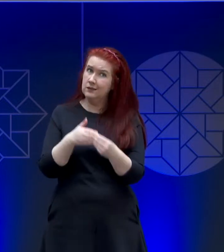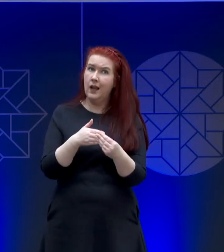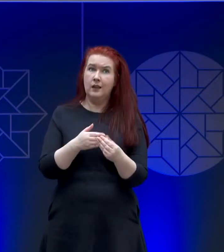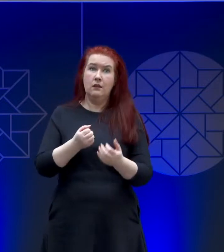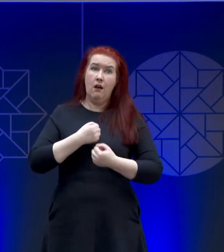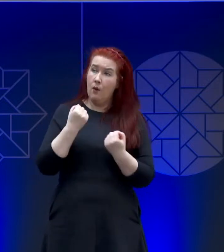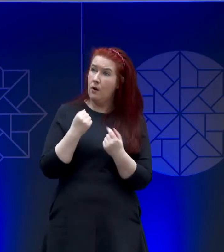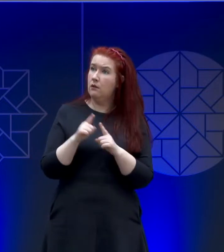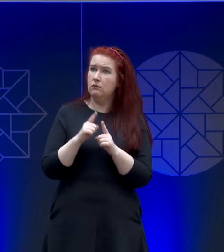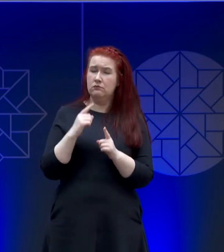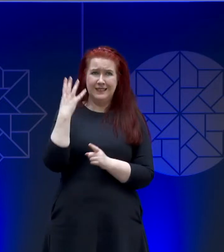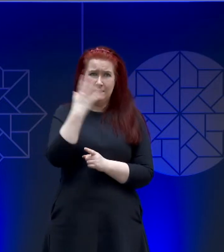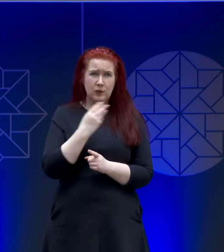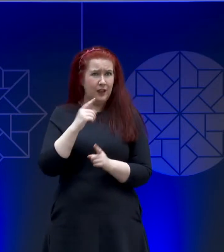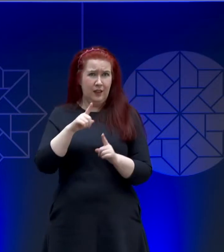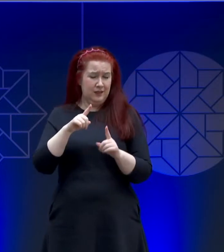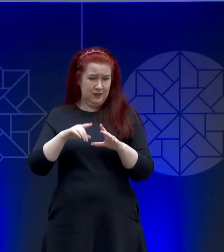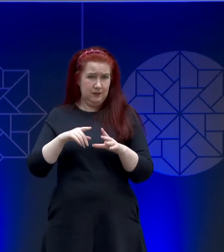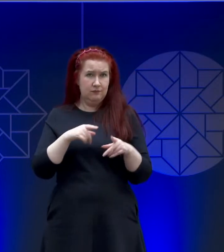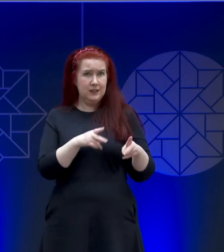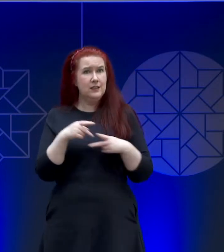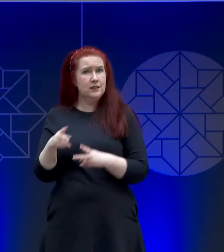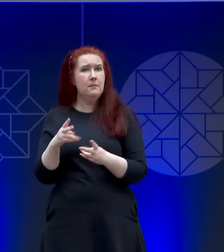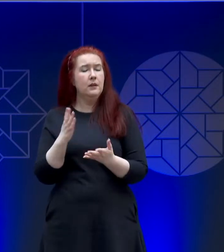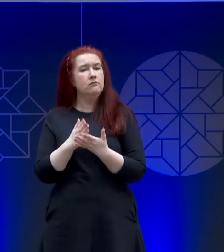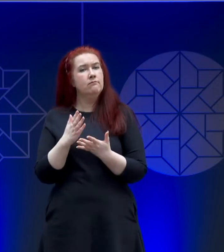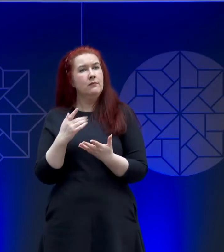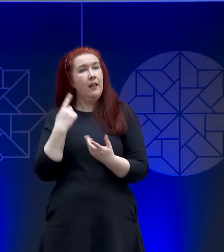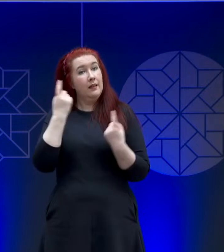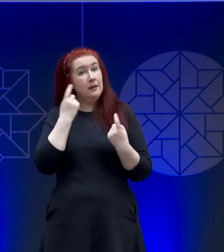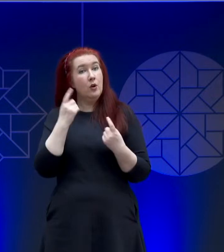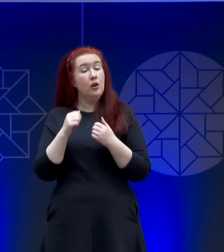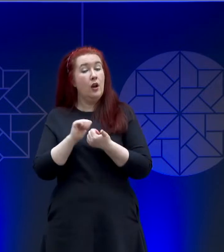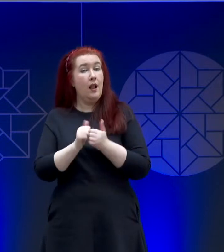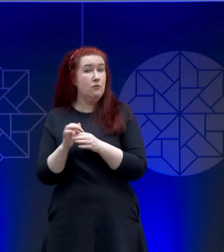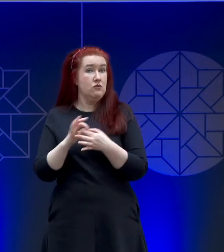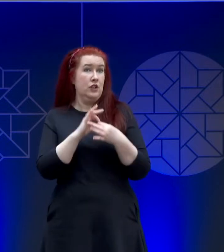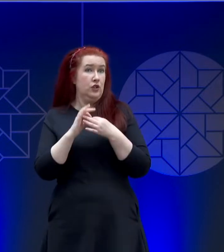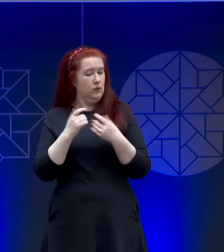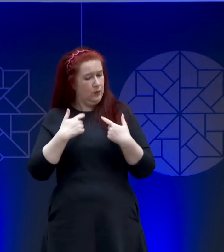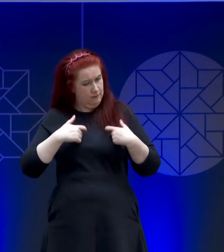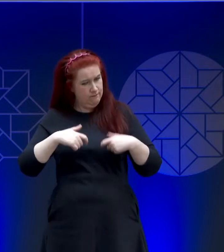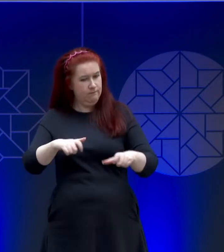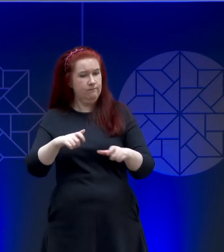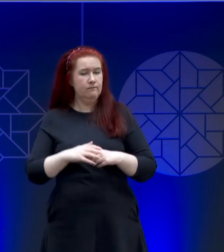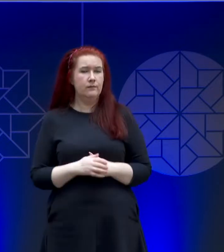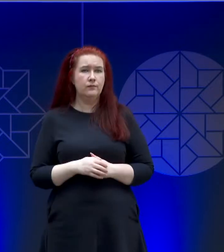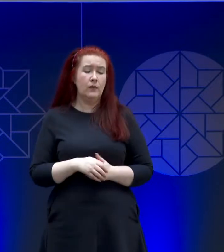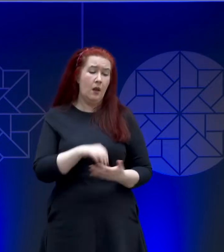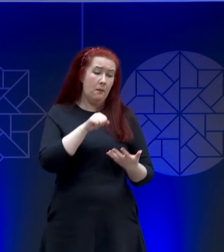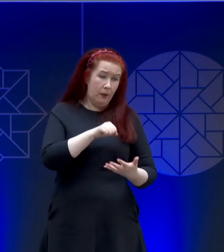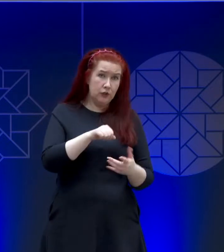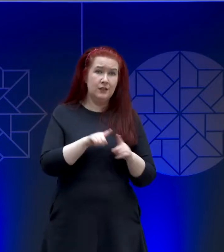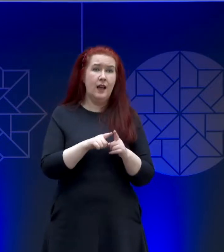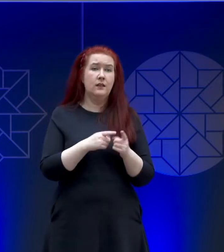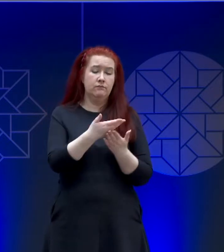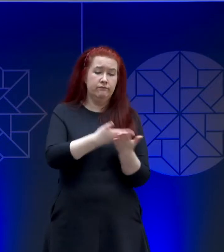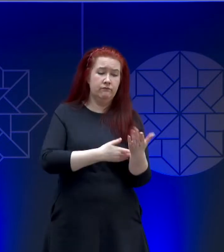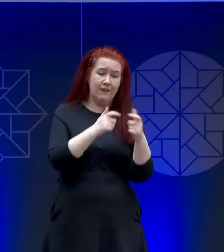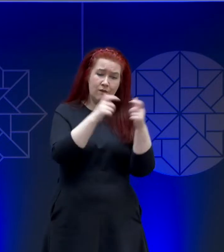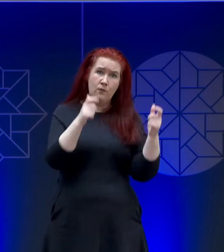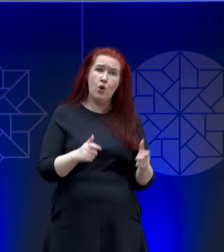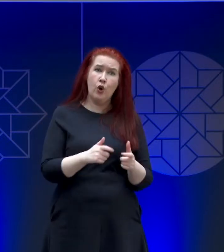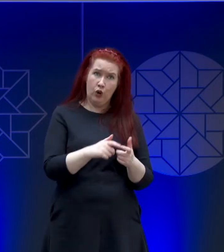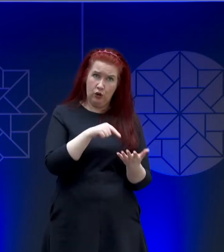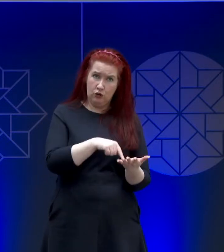whole system, and with the spirit of collaboration in mind, are doing now. The budget and the framework, as the First Minister